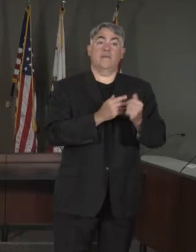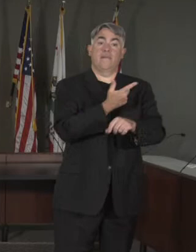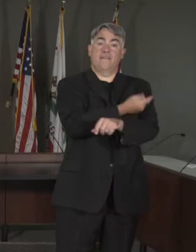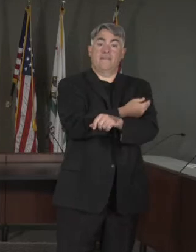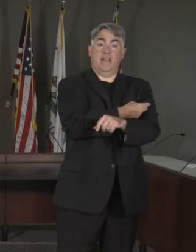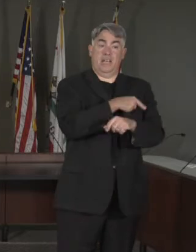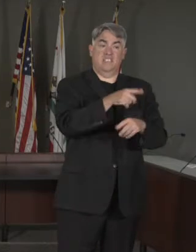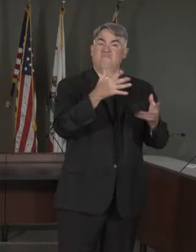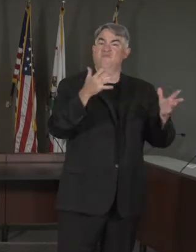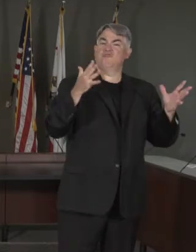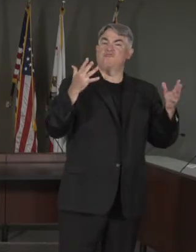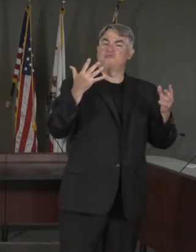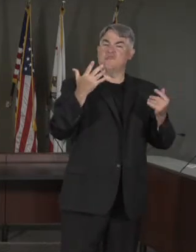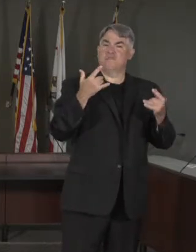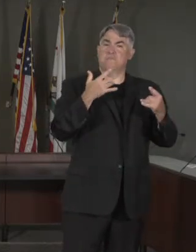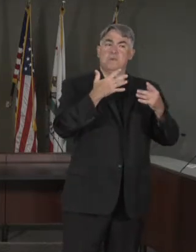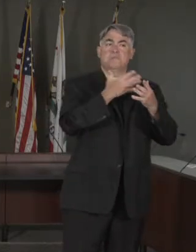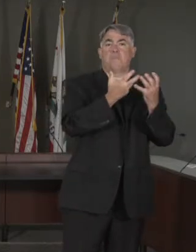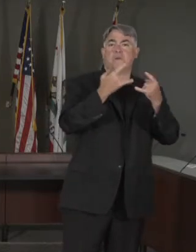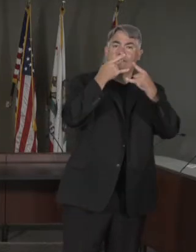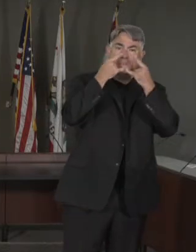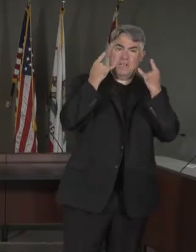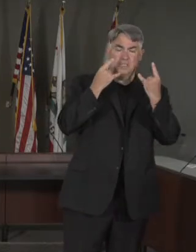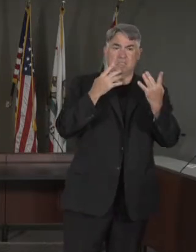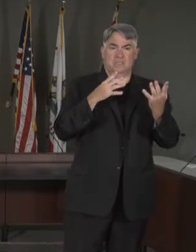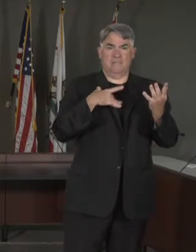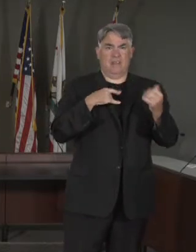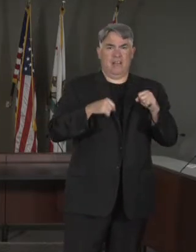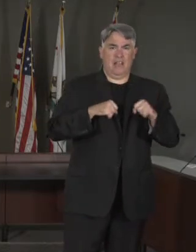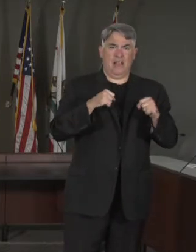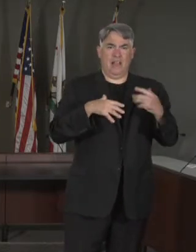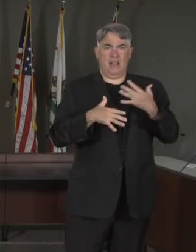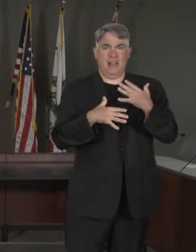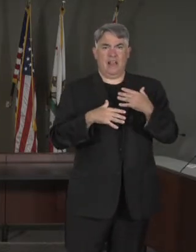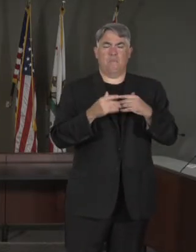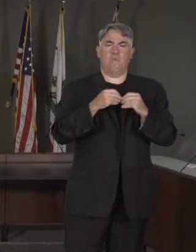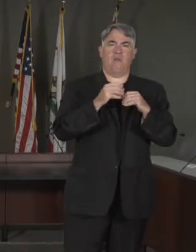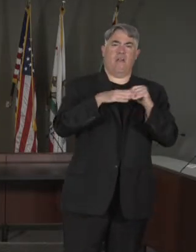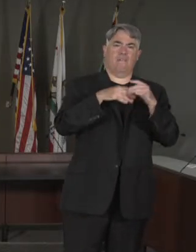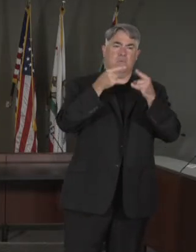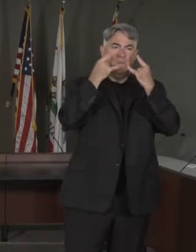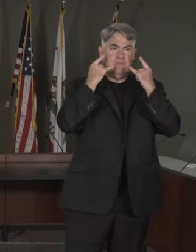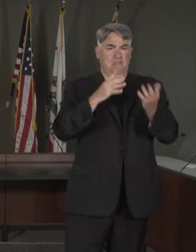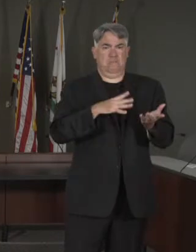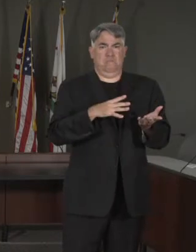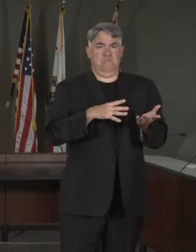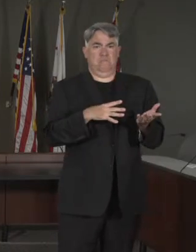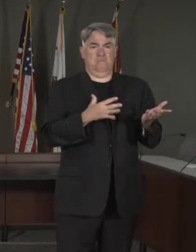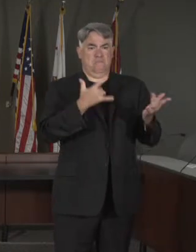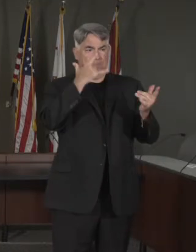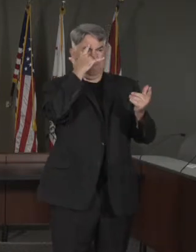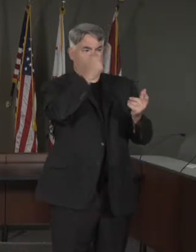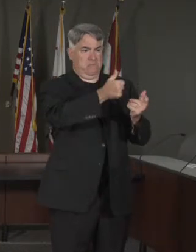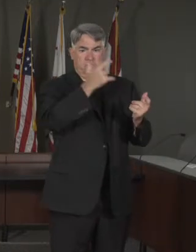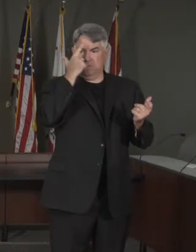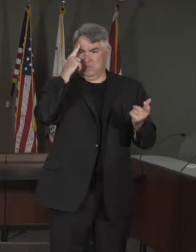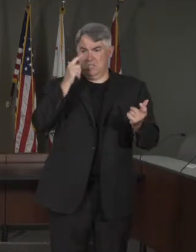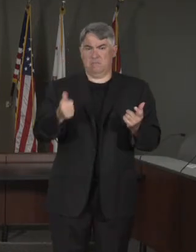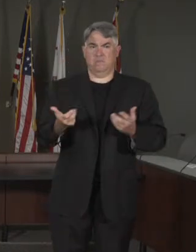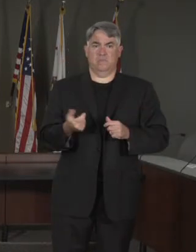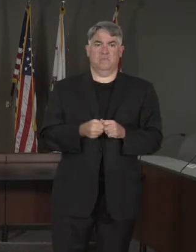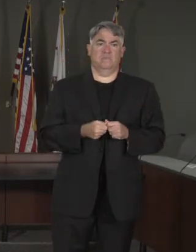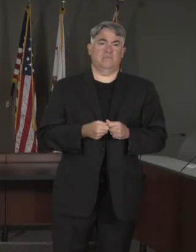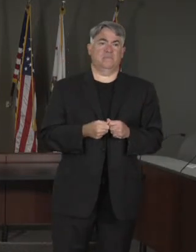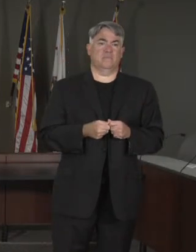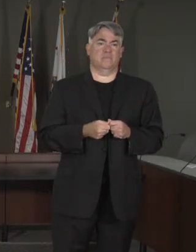continue to wear masks because they don't feel comfortable doing so. So we will promote the CDC